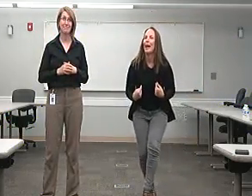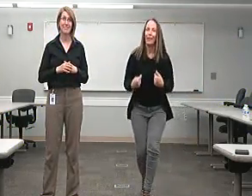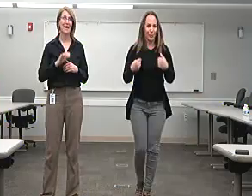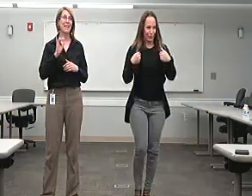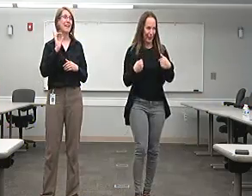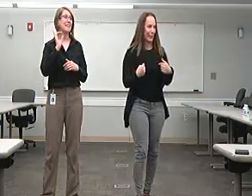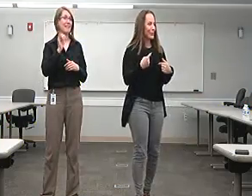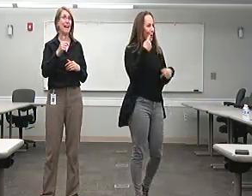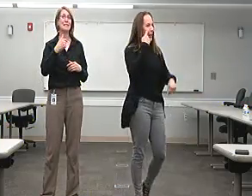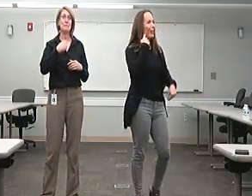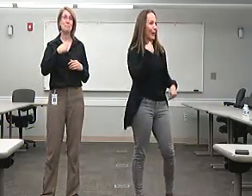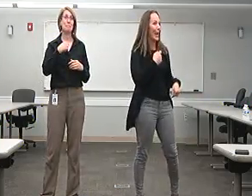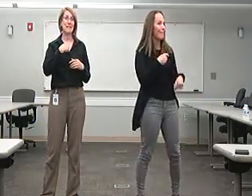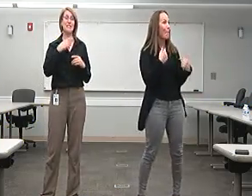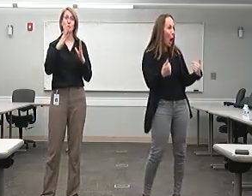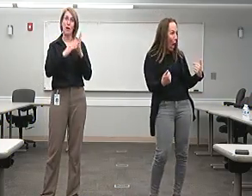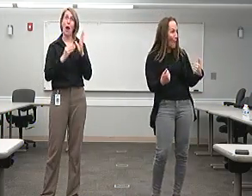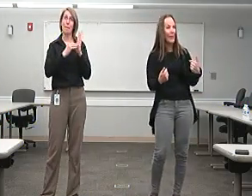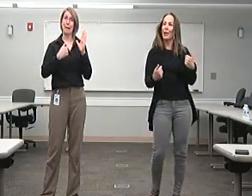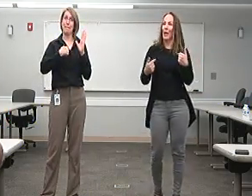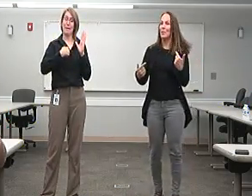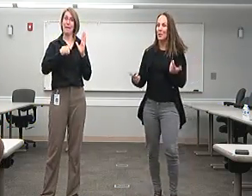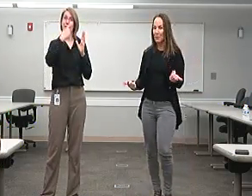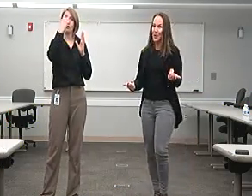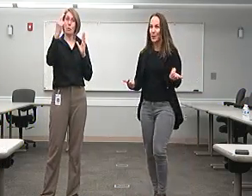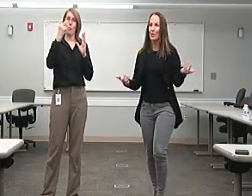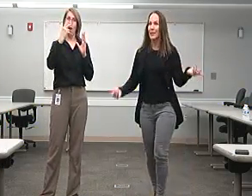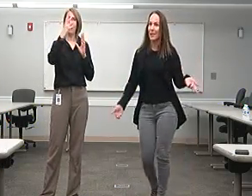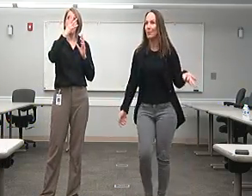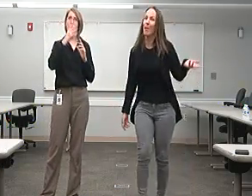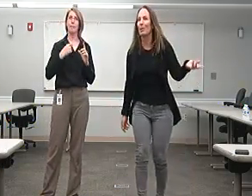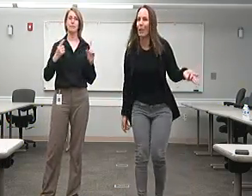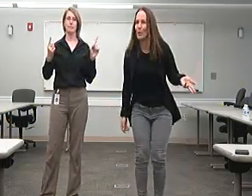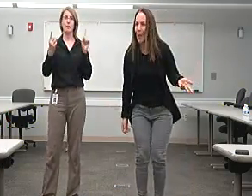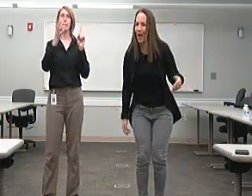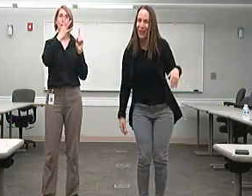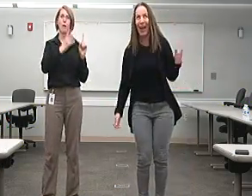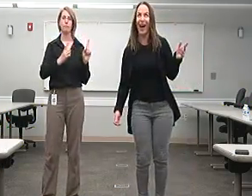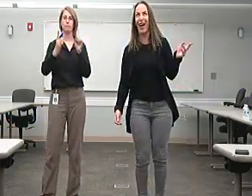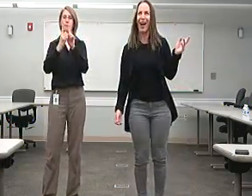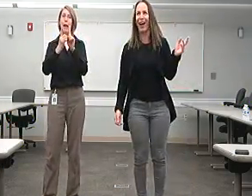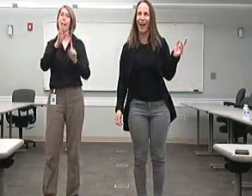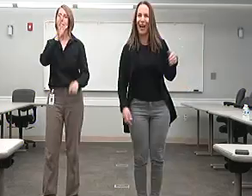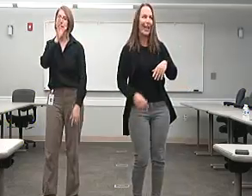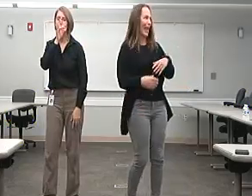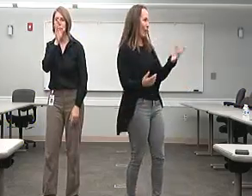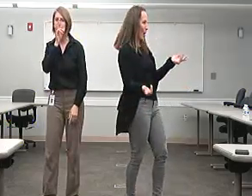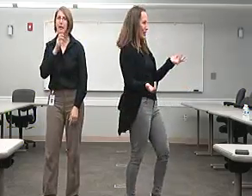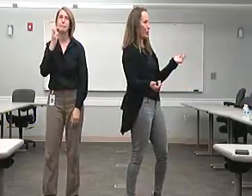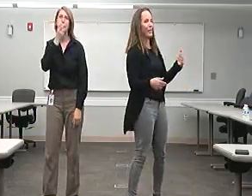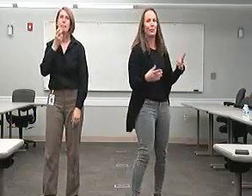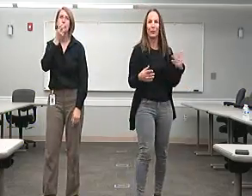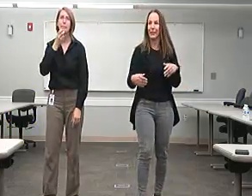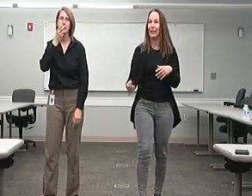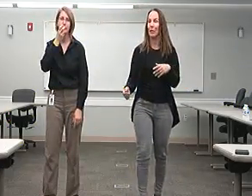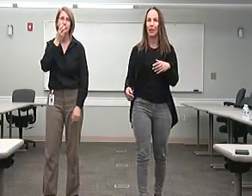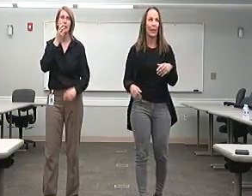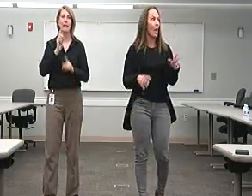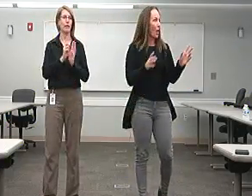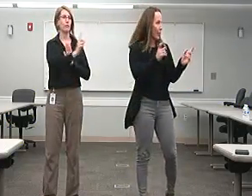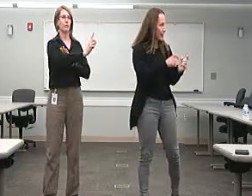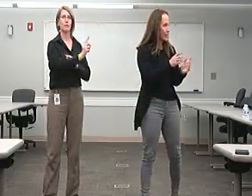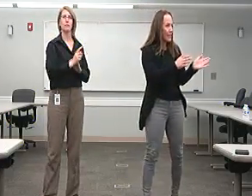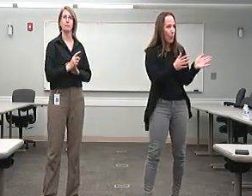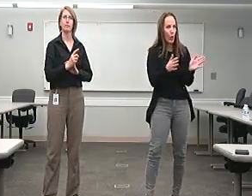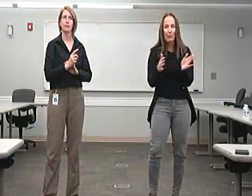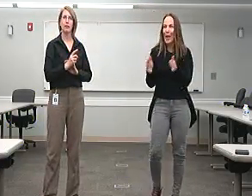fun, right? Mom comes up to people, says blah blah blah blah blah, ha ha ha ha ha, and walks away. So for Leah, it looked like this is an important